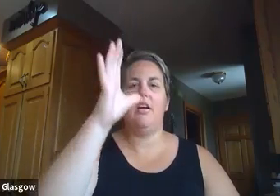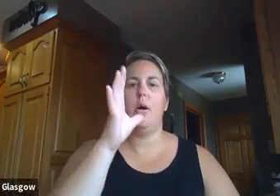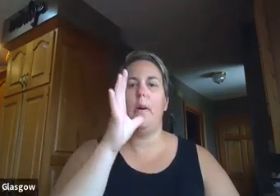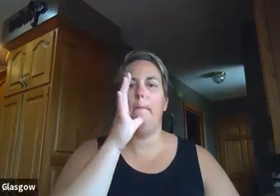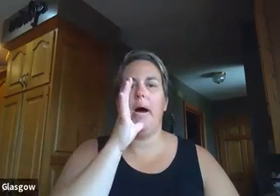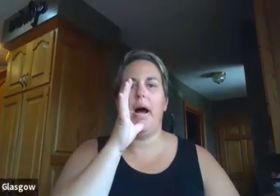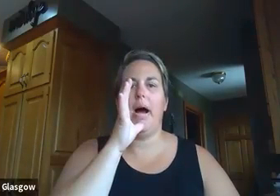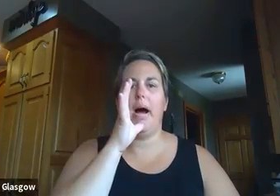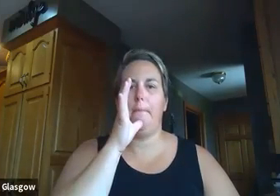mom.